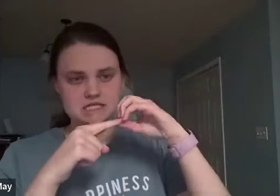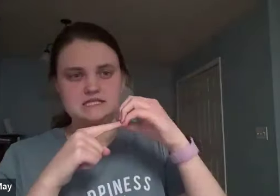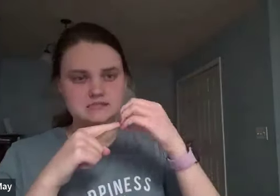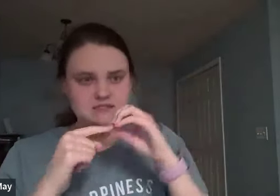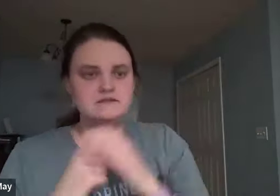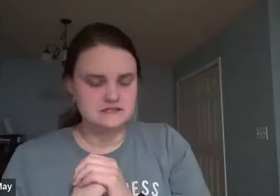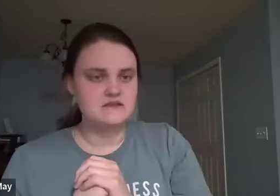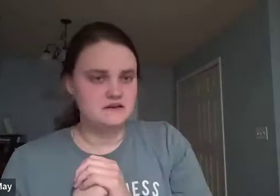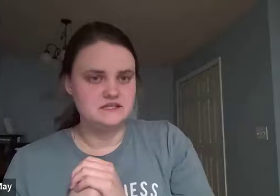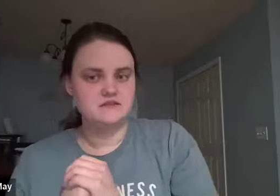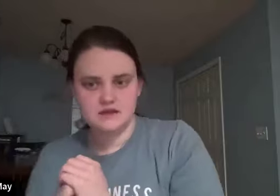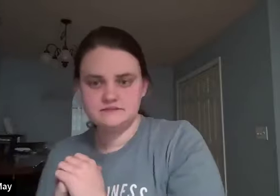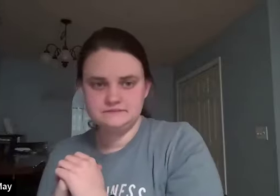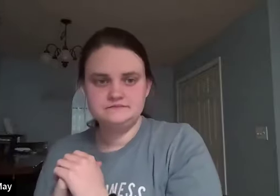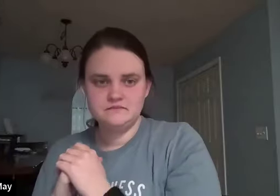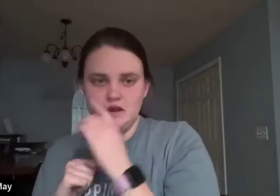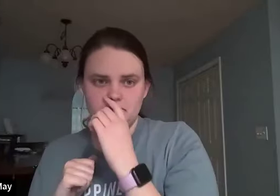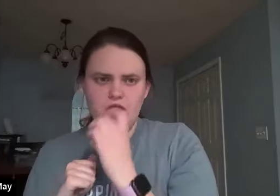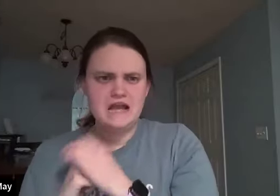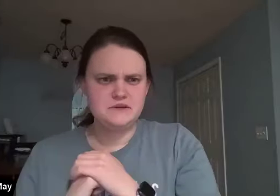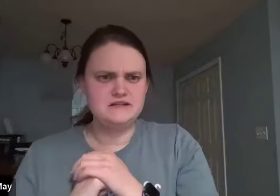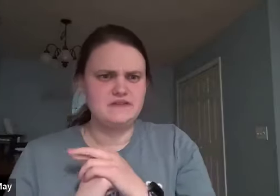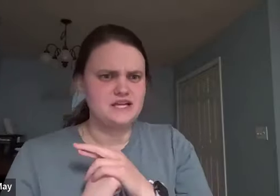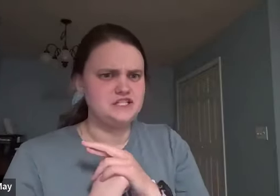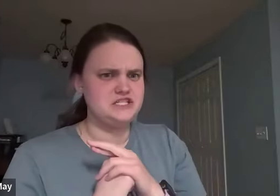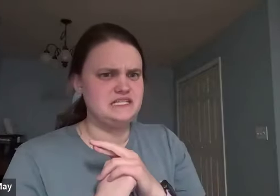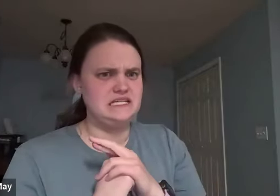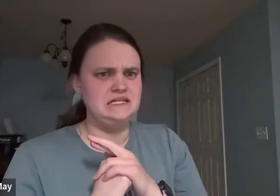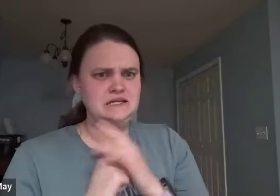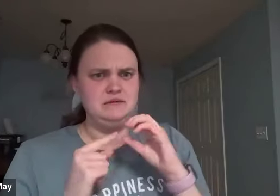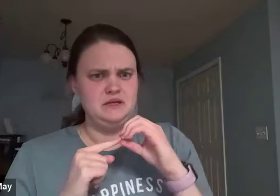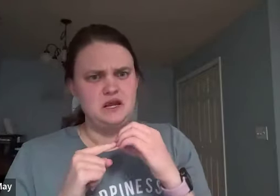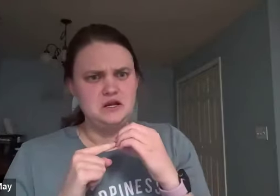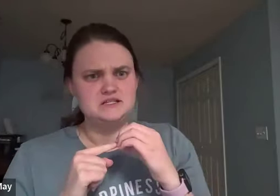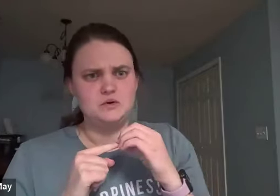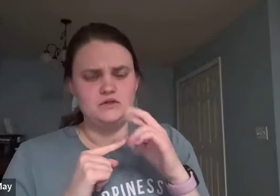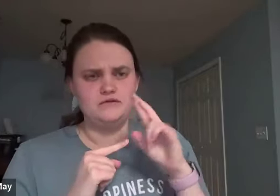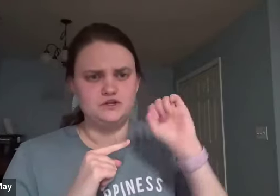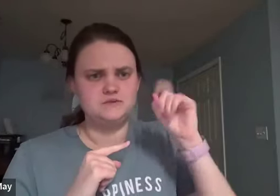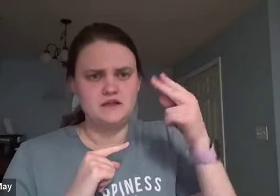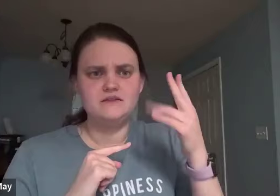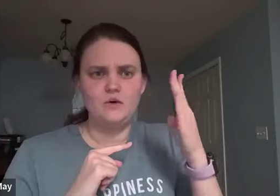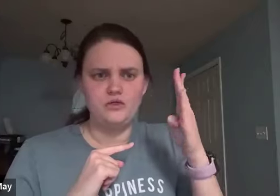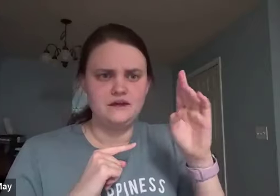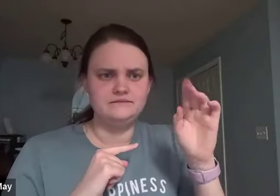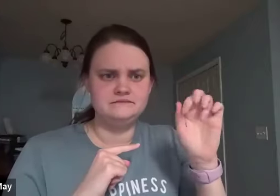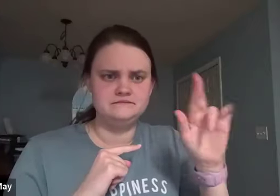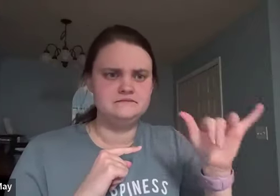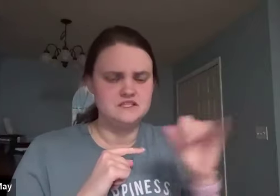blackberries, things like that. I've seen that. Raspberries, I've actually just seen be berries, or they'll finger spell it, the whole thing.